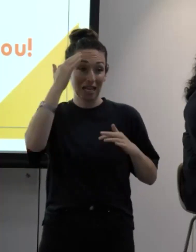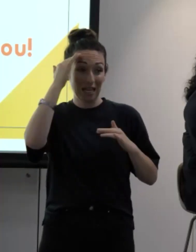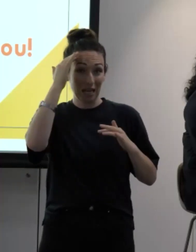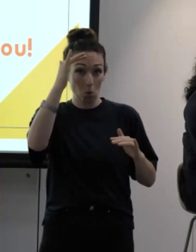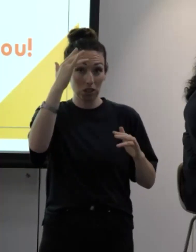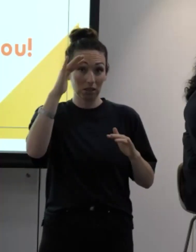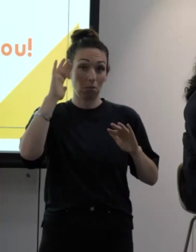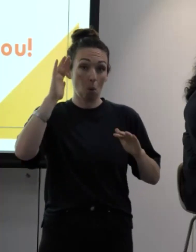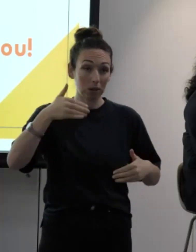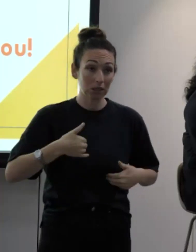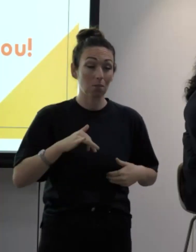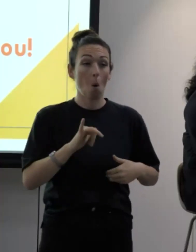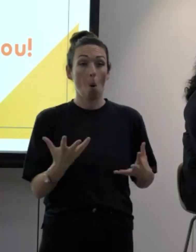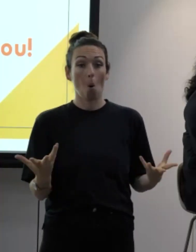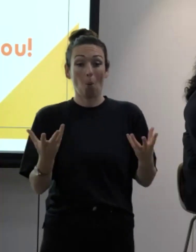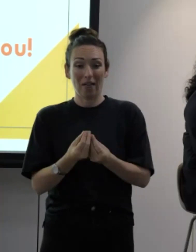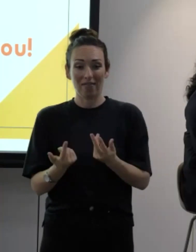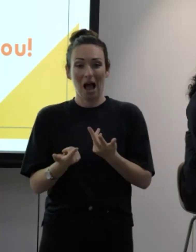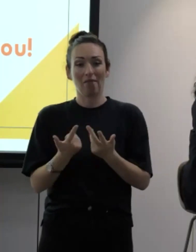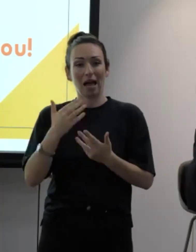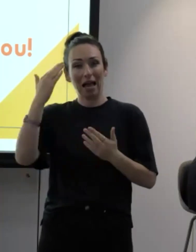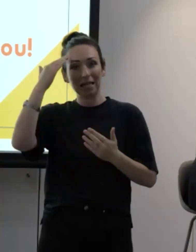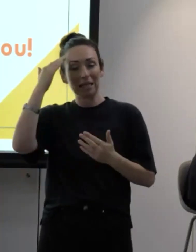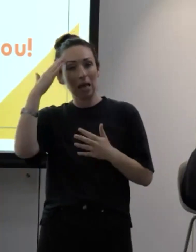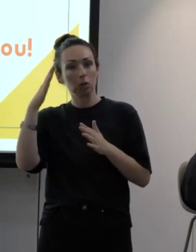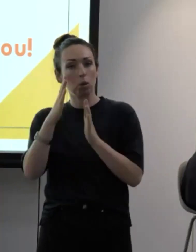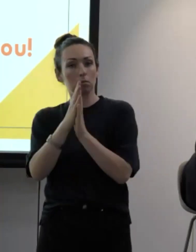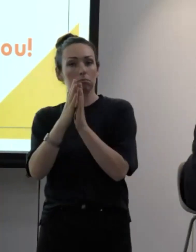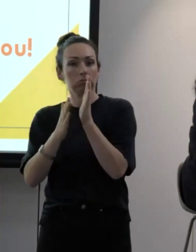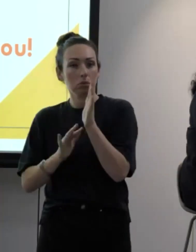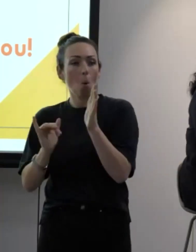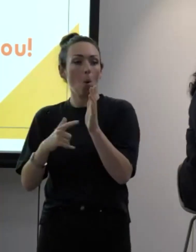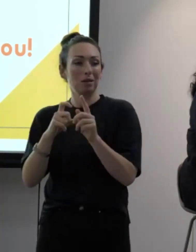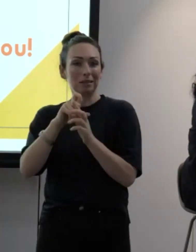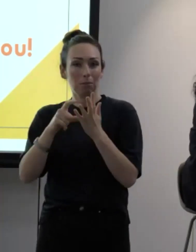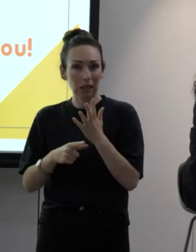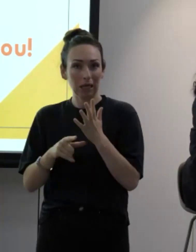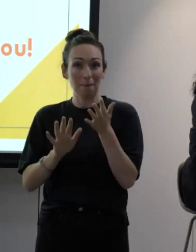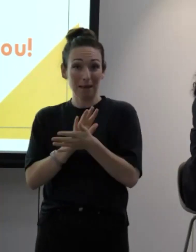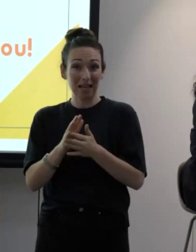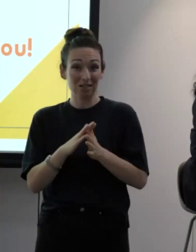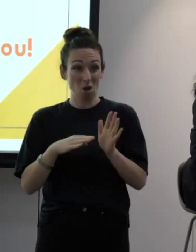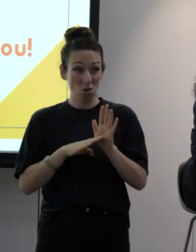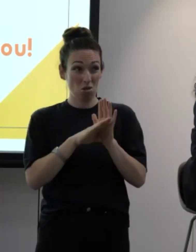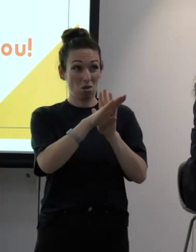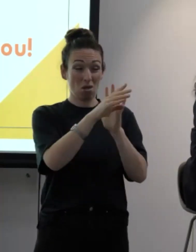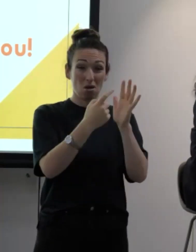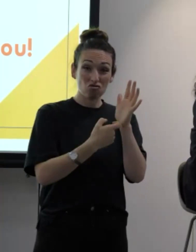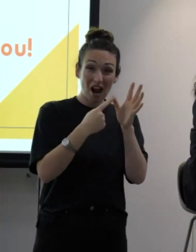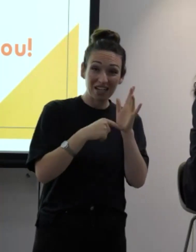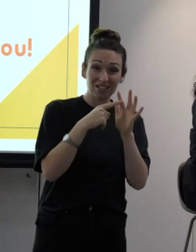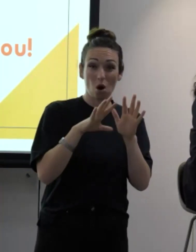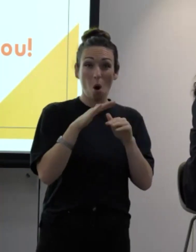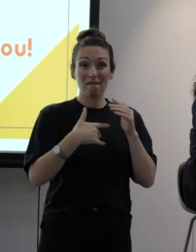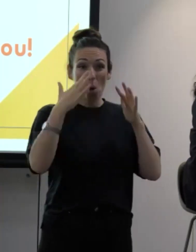so what initially might have been seen as more severe autism, that rate hasn't really changed. So it doesn't suggest that